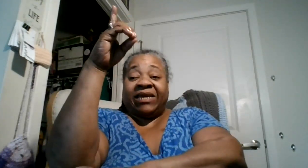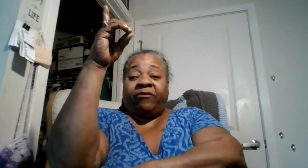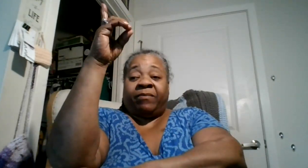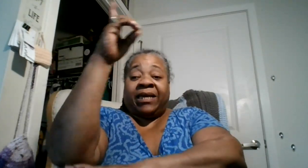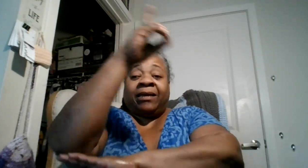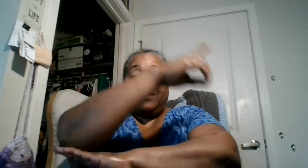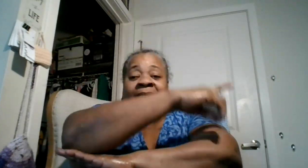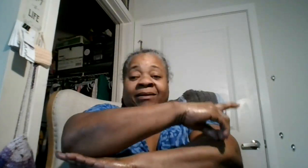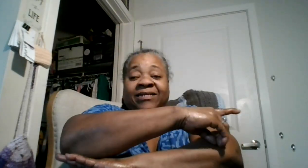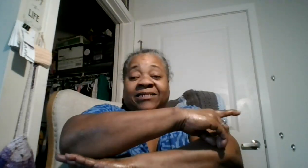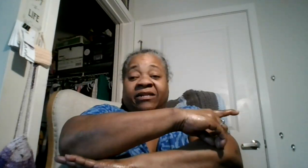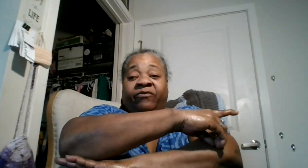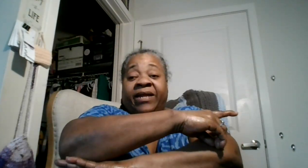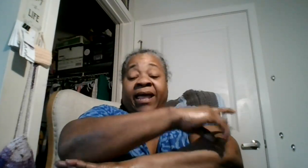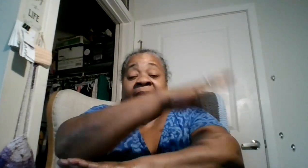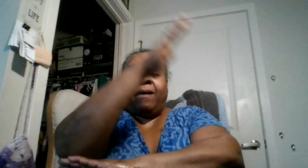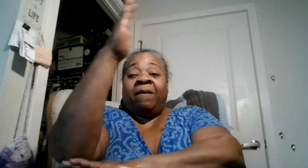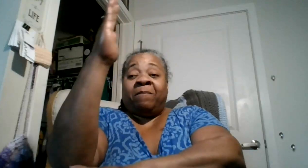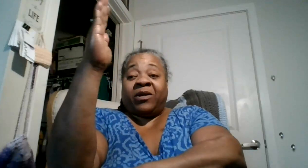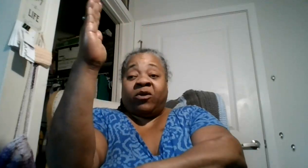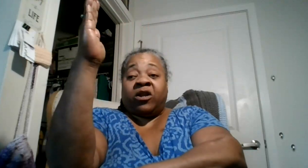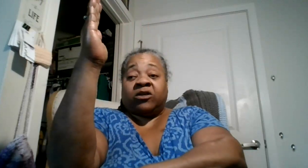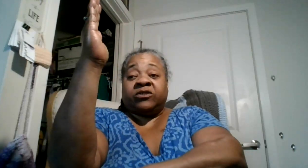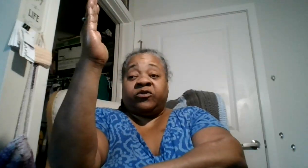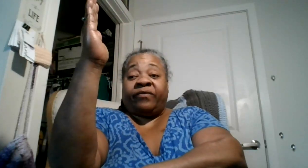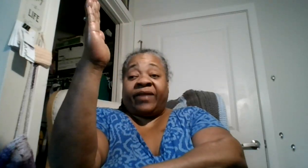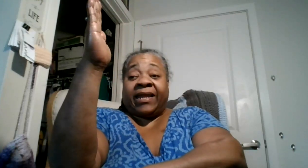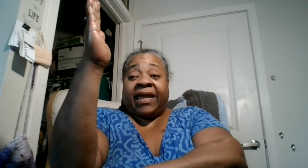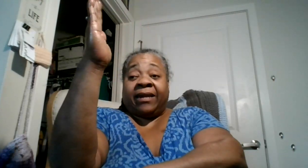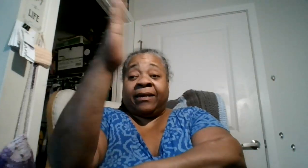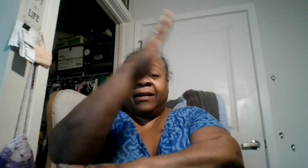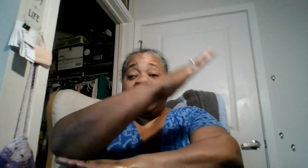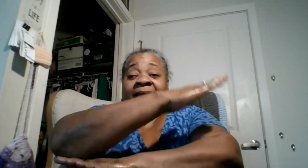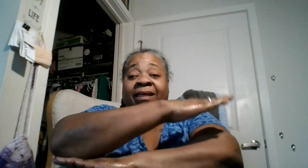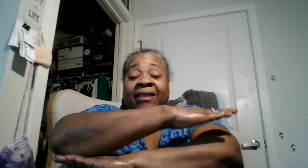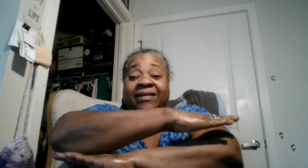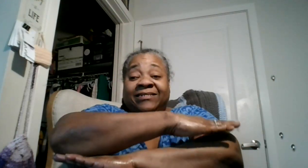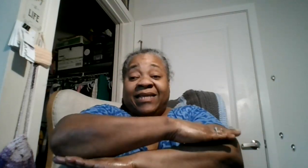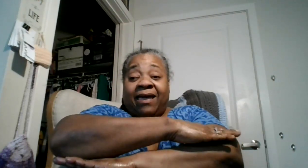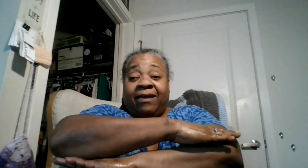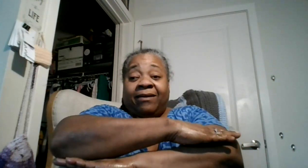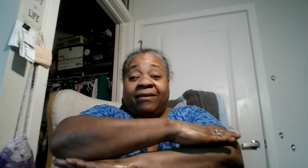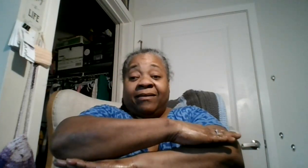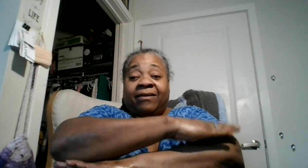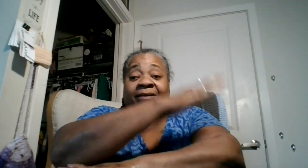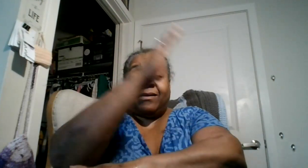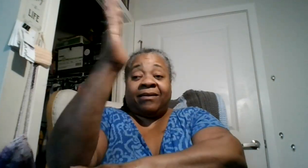for me does it for day, but you can also do a flat hand. day.